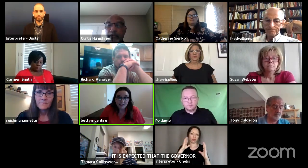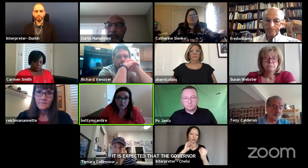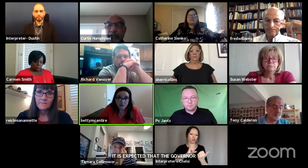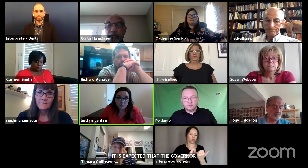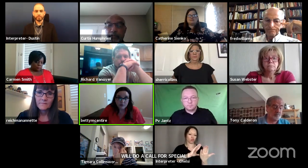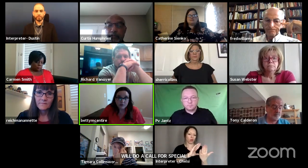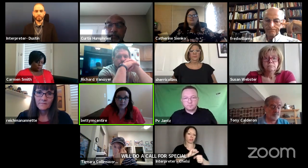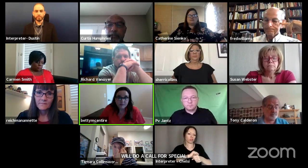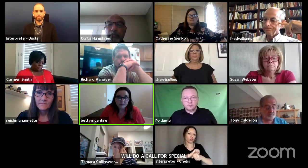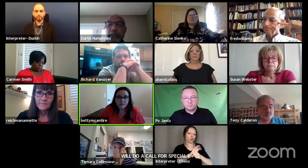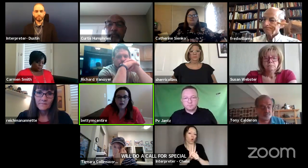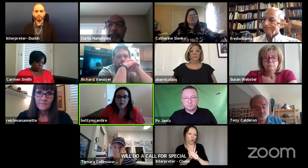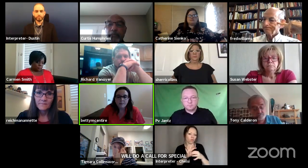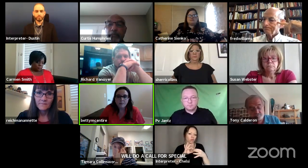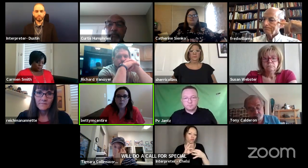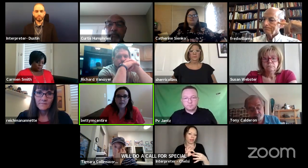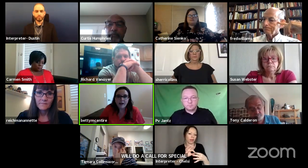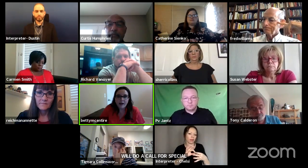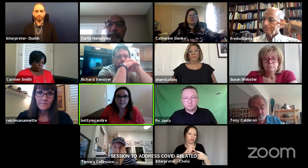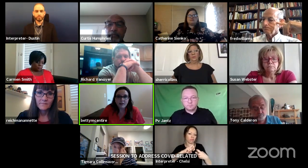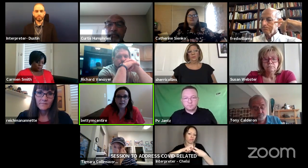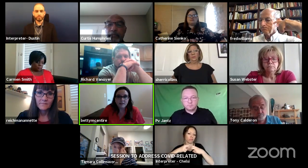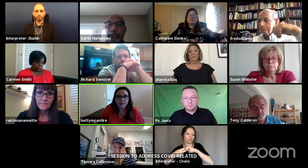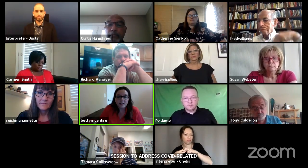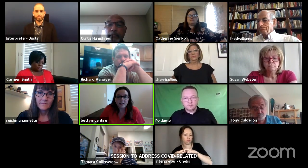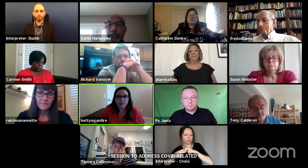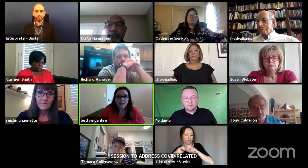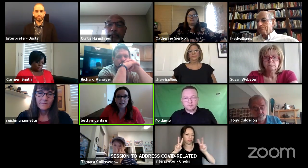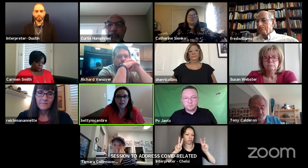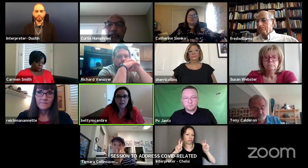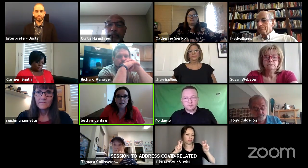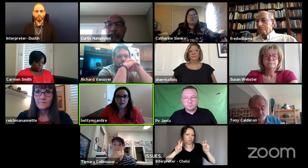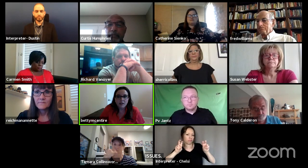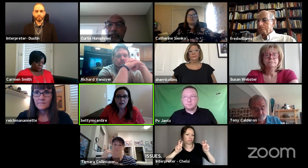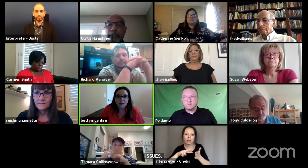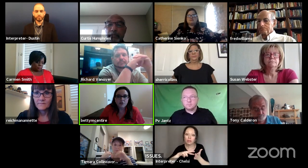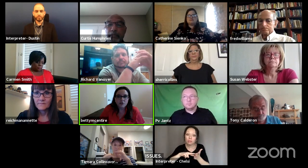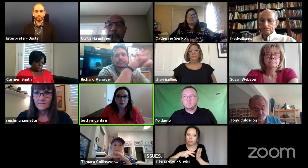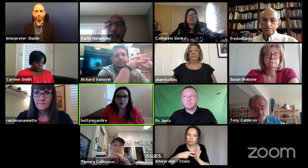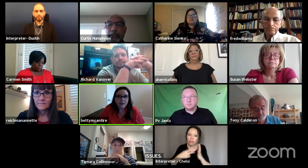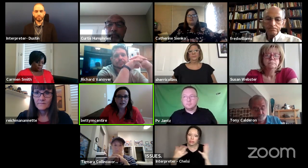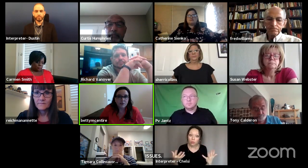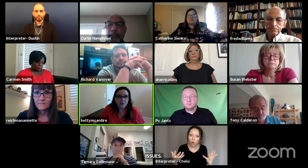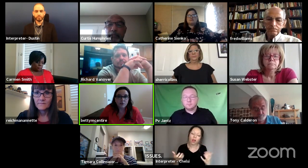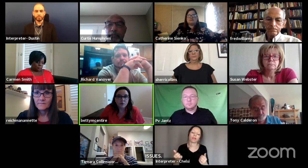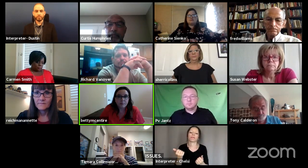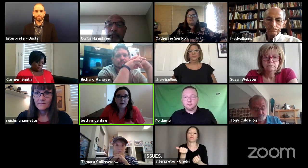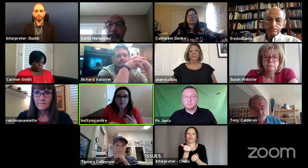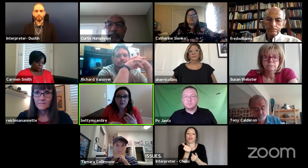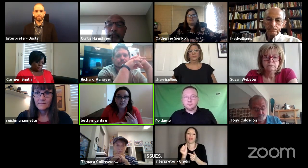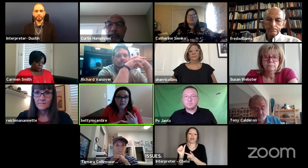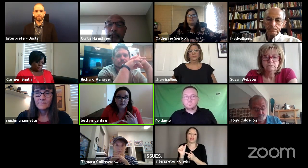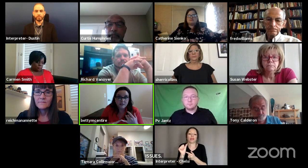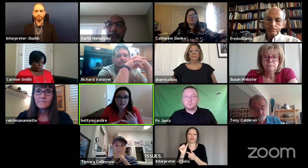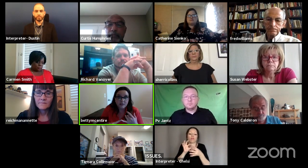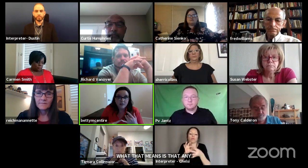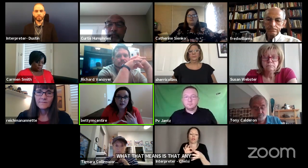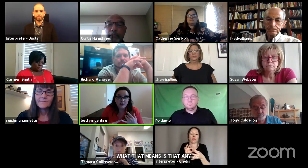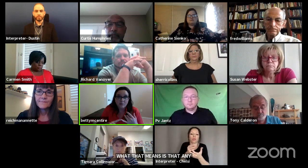COVID-related issues. What that means is any issues related to